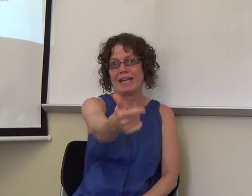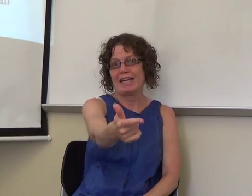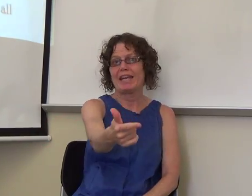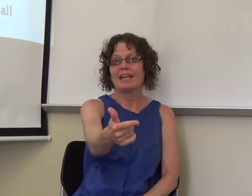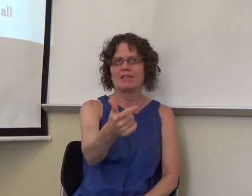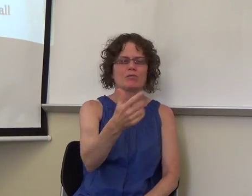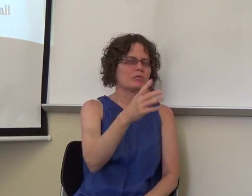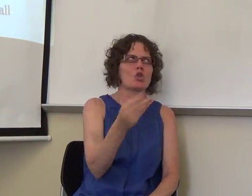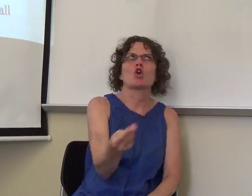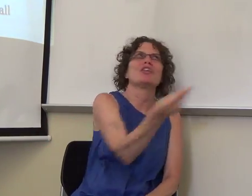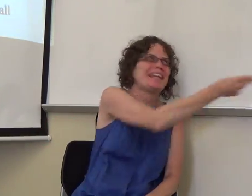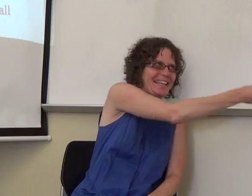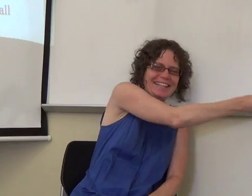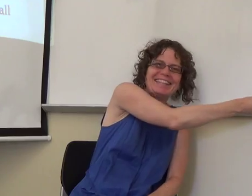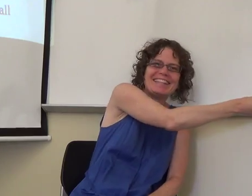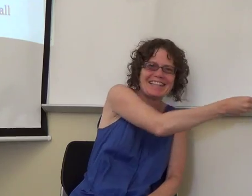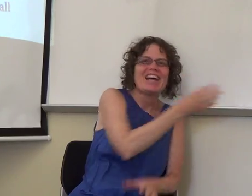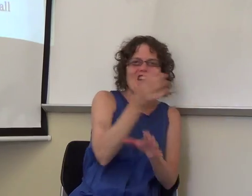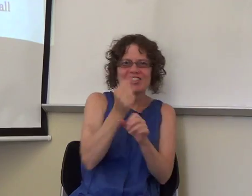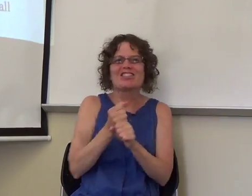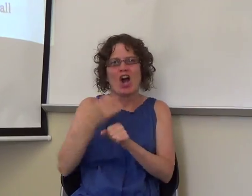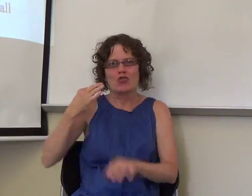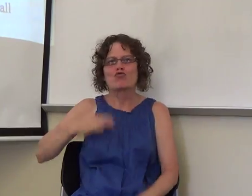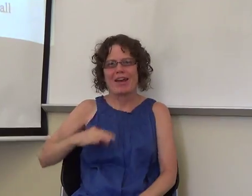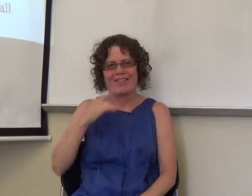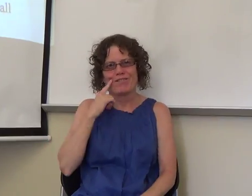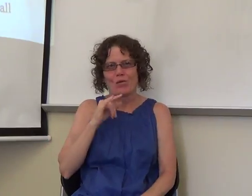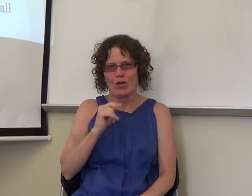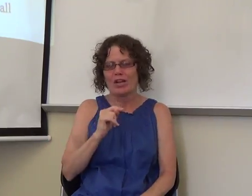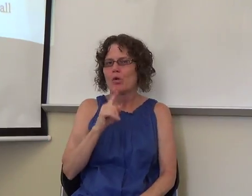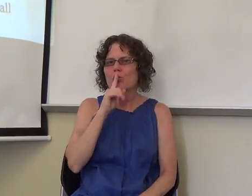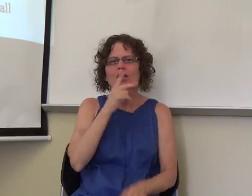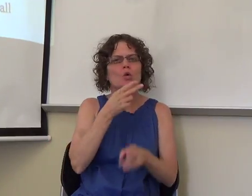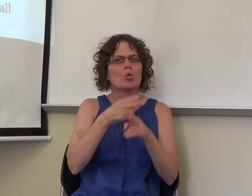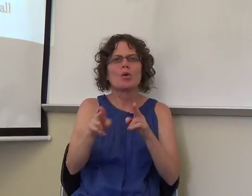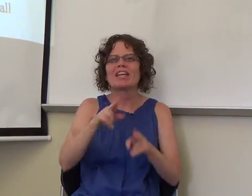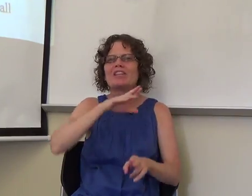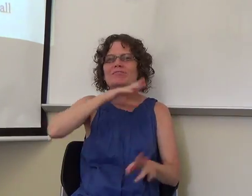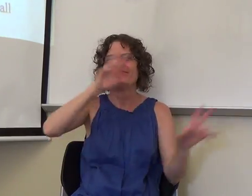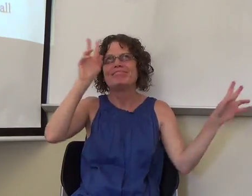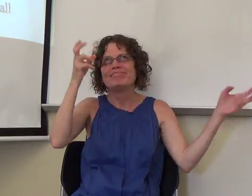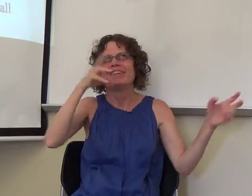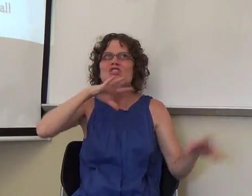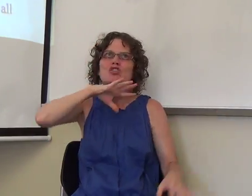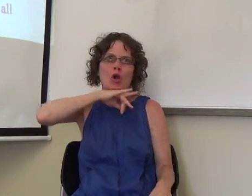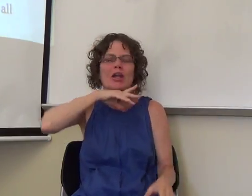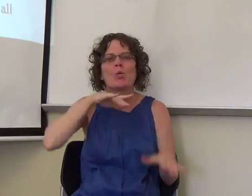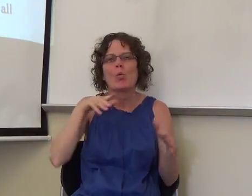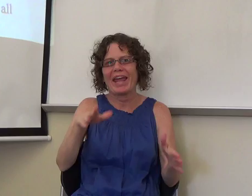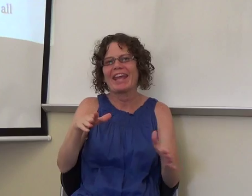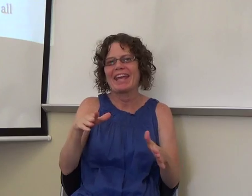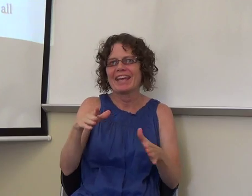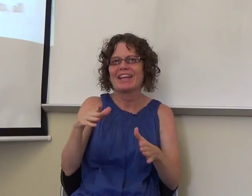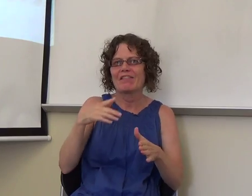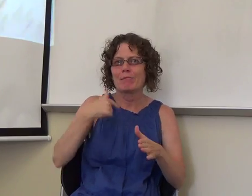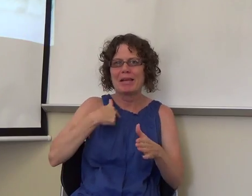it. This is just a real quick and dirty way for me to see, as you can probably tell,